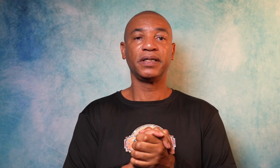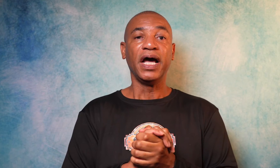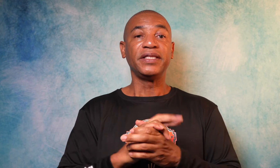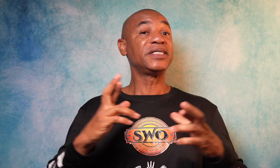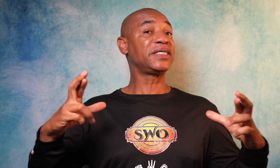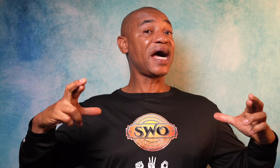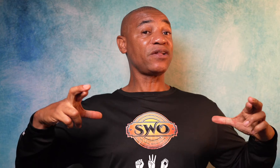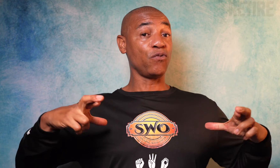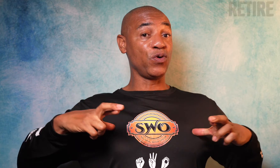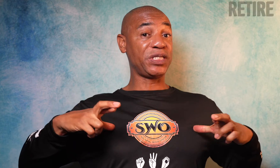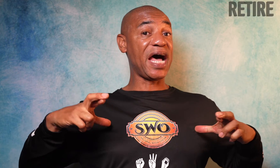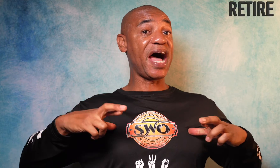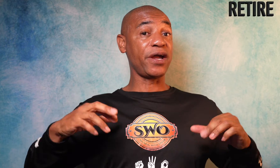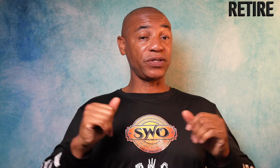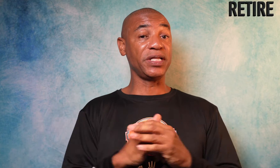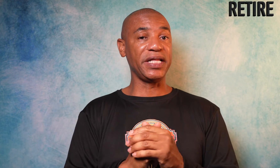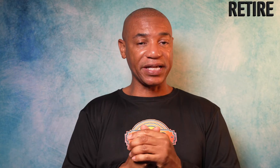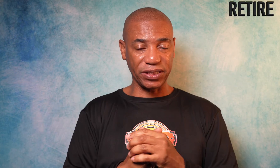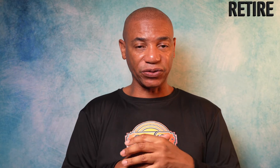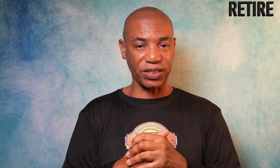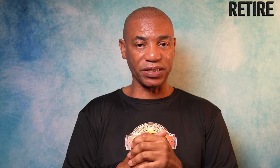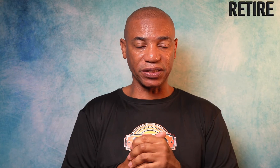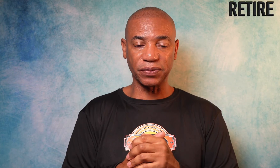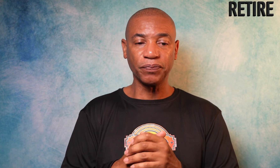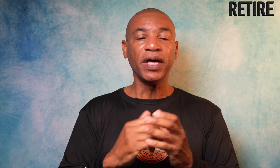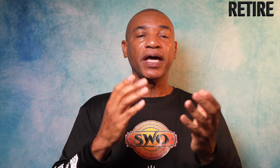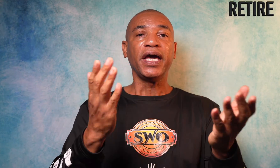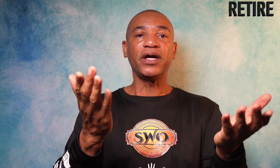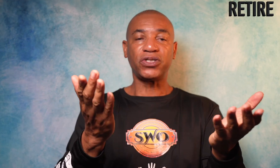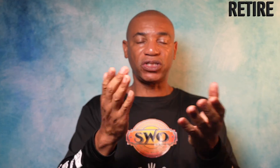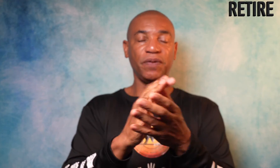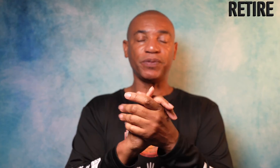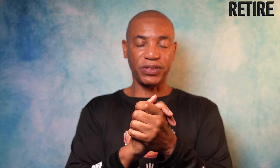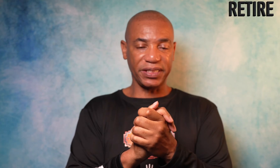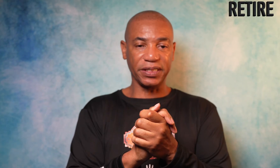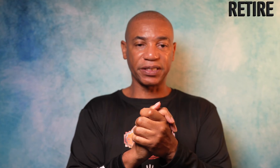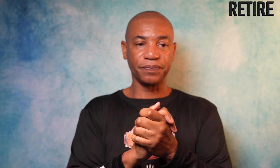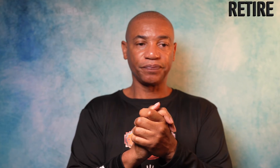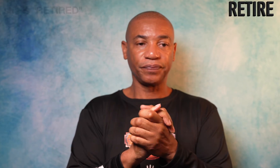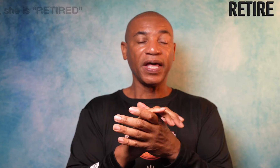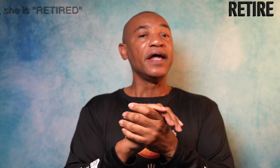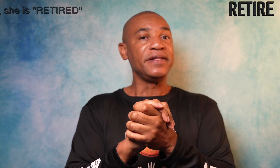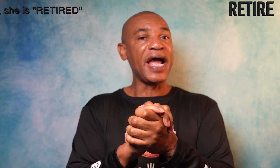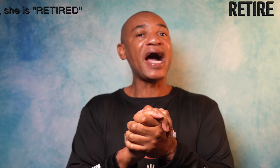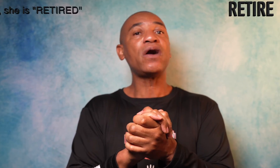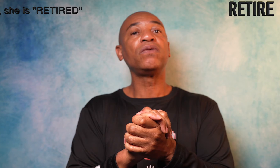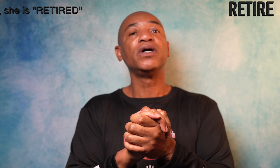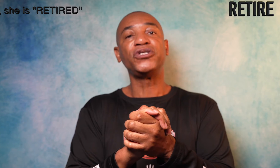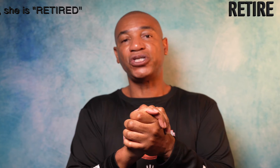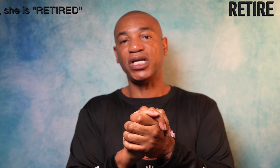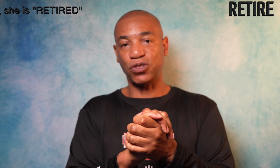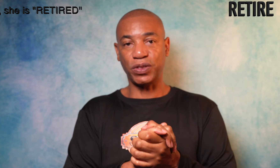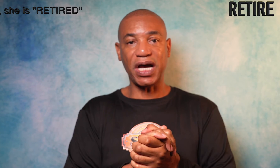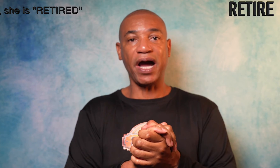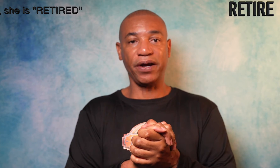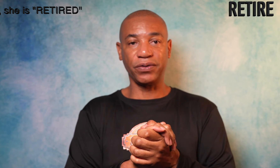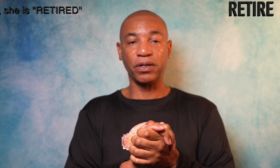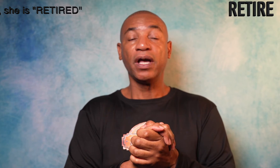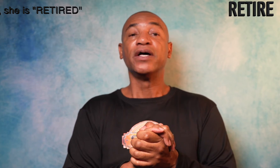The sign retired in an ASL sentence. Here's a simple sentence. Now she is retired.